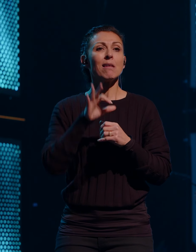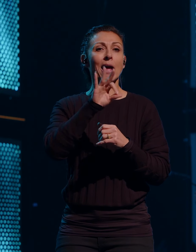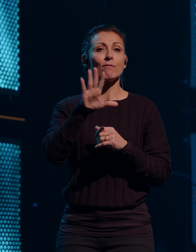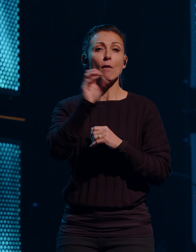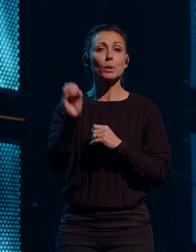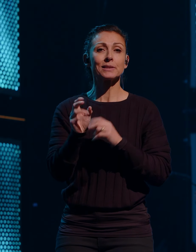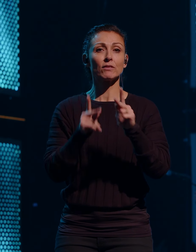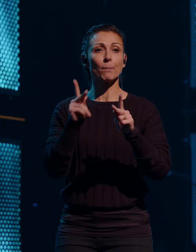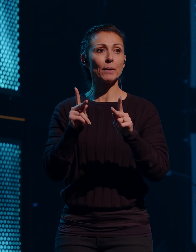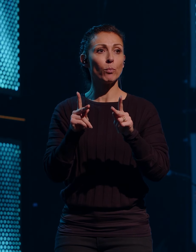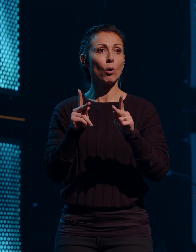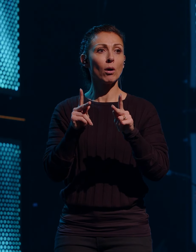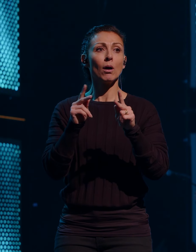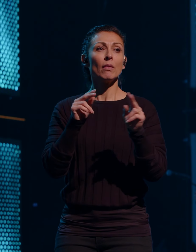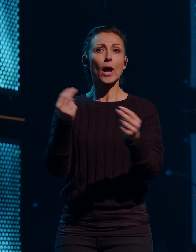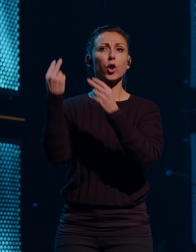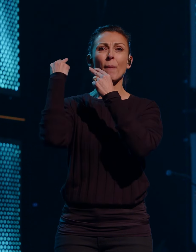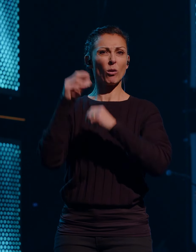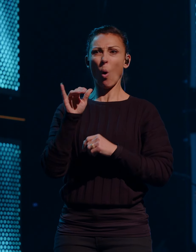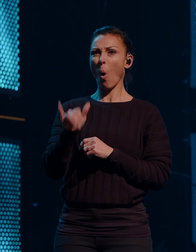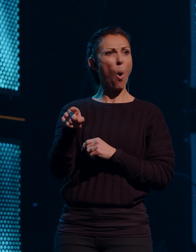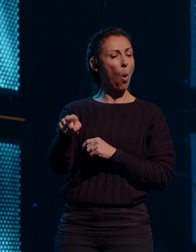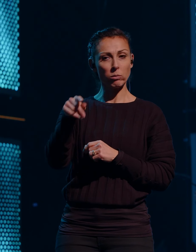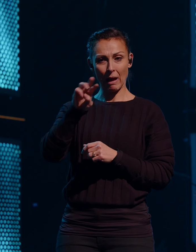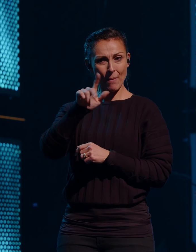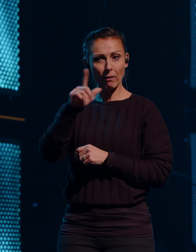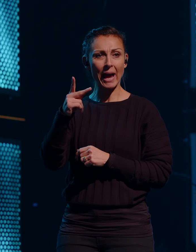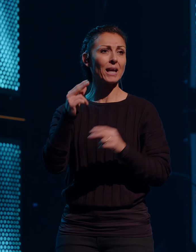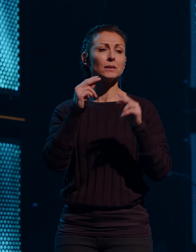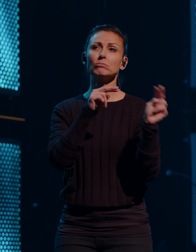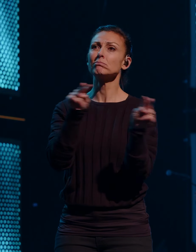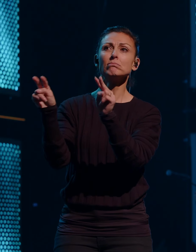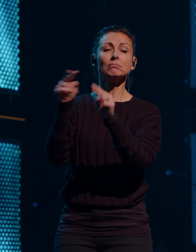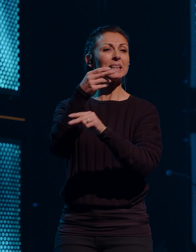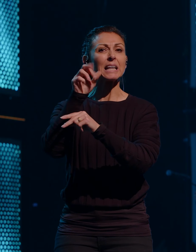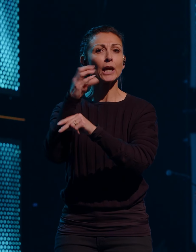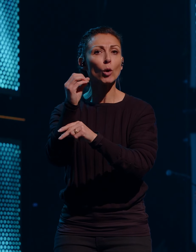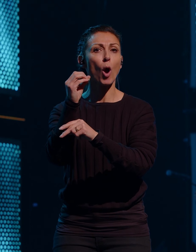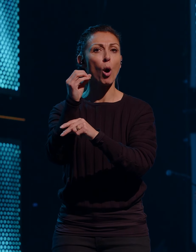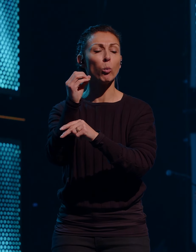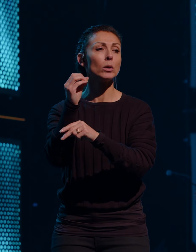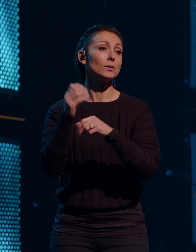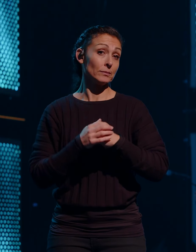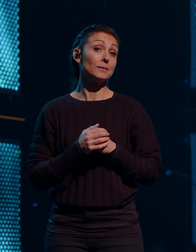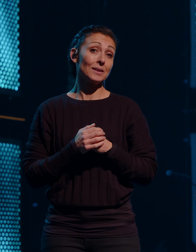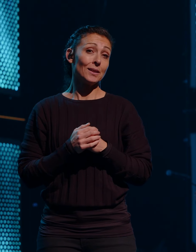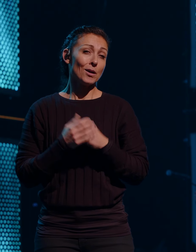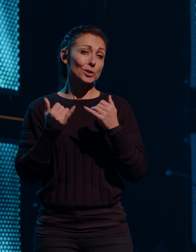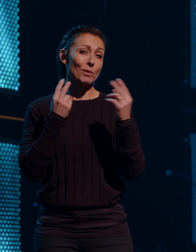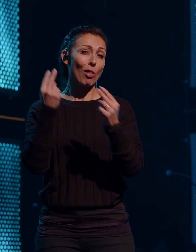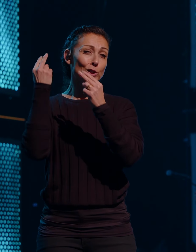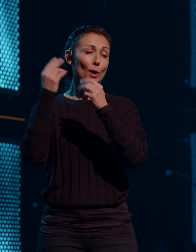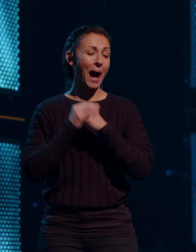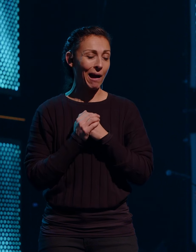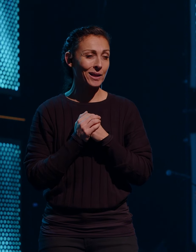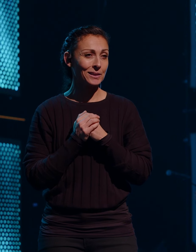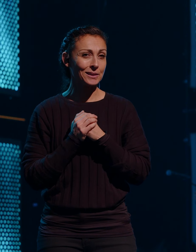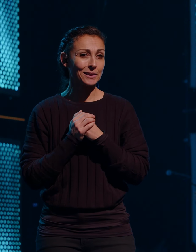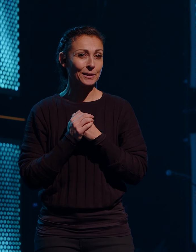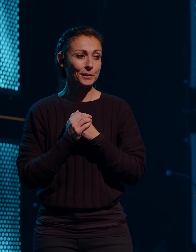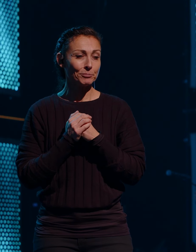hero today. I think that's something for us to consider and think through, because even this year we're talking about living a worthy